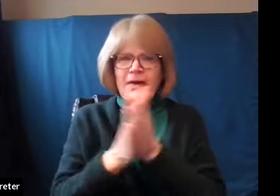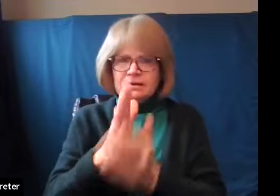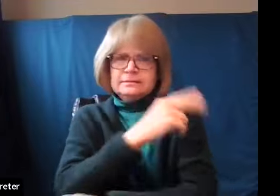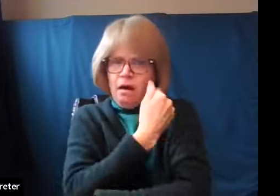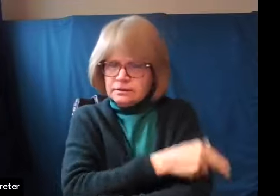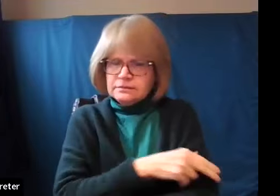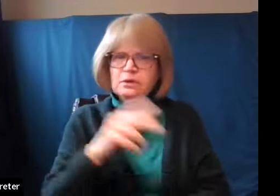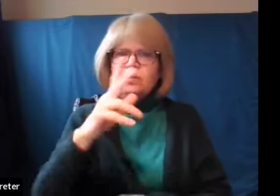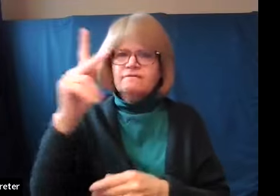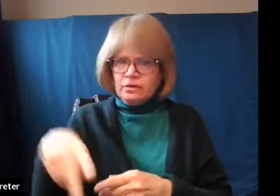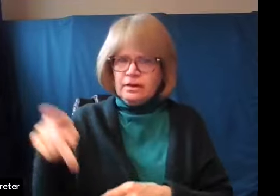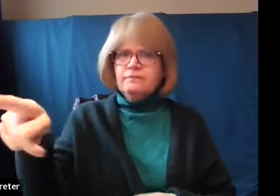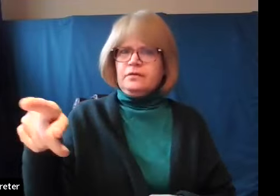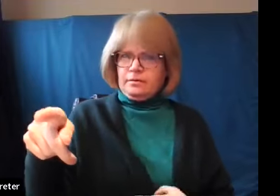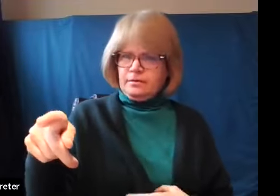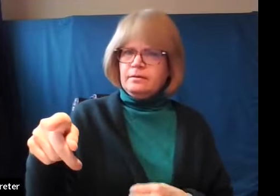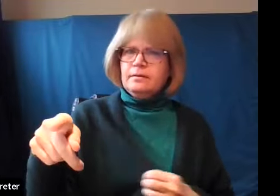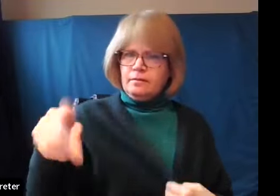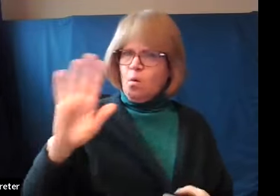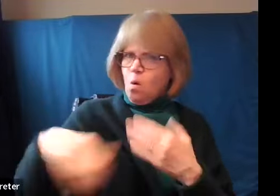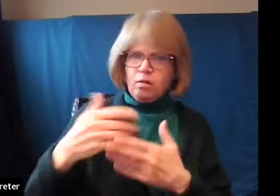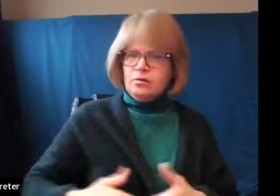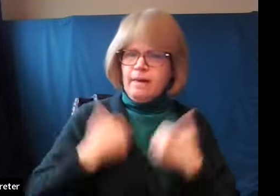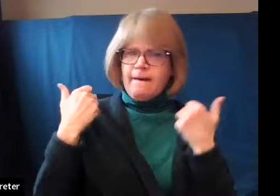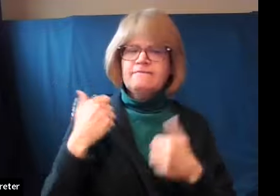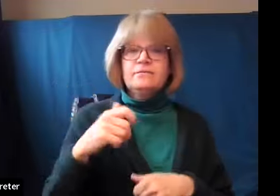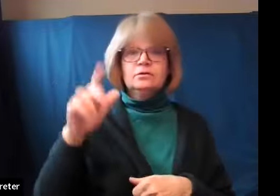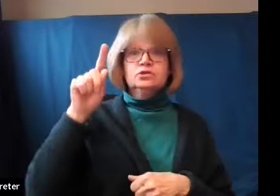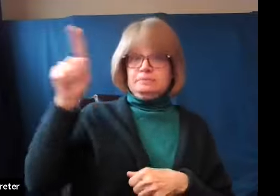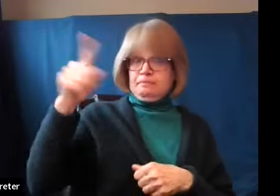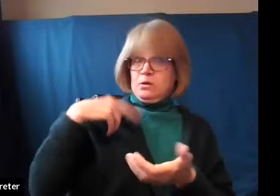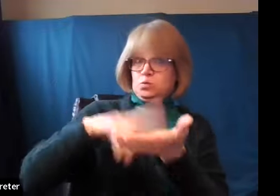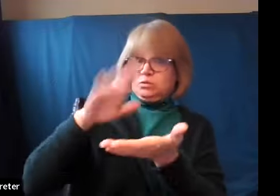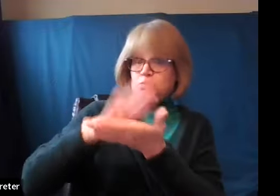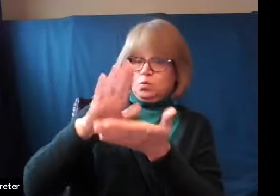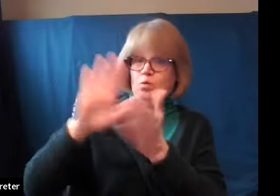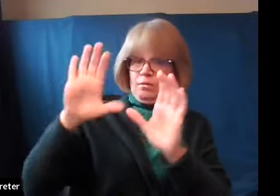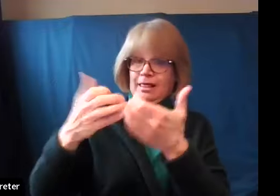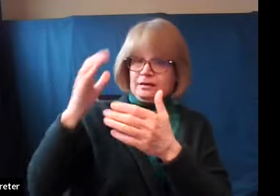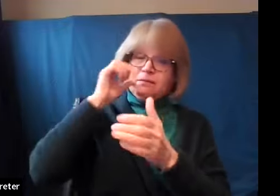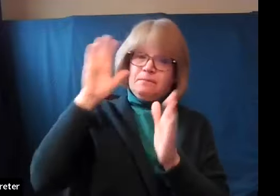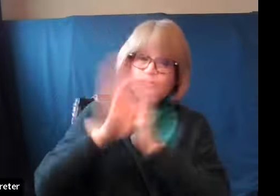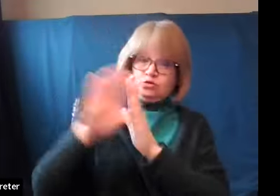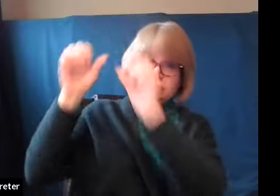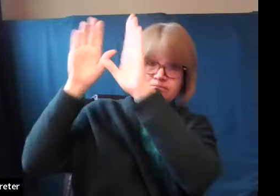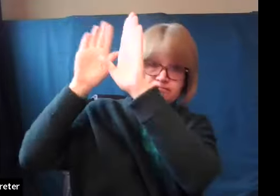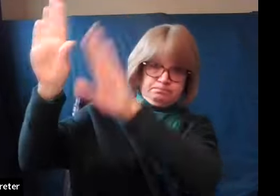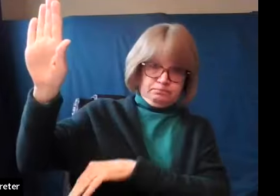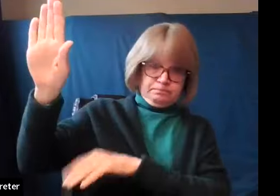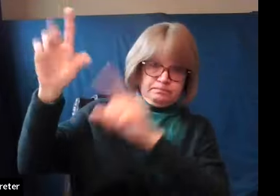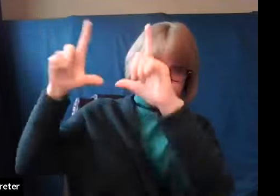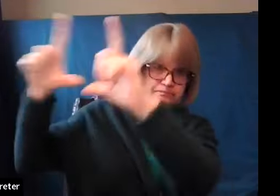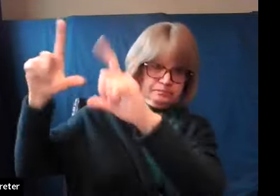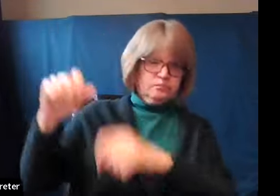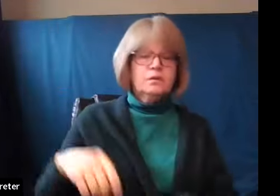downtown, he commented with pride, pointing to her nursing school class picture hanging on the wall. He was especially grateful